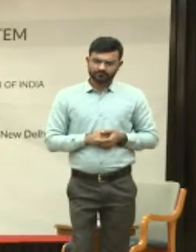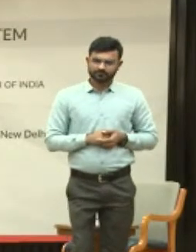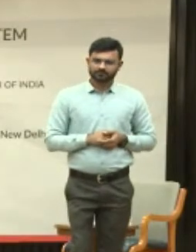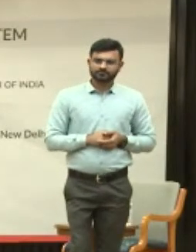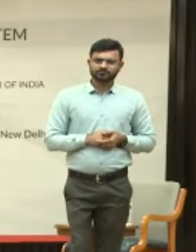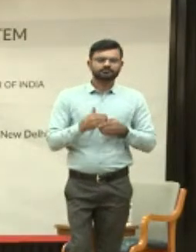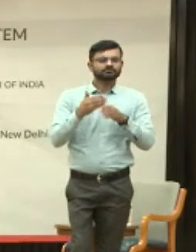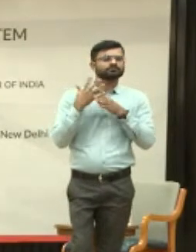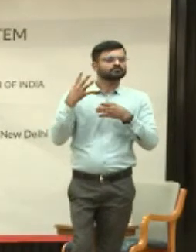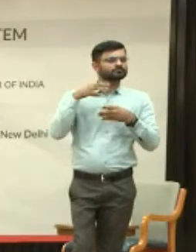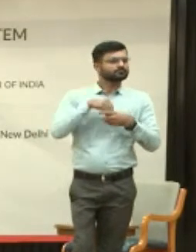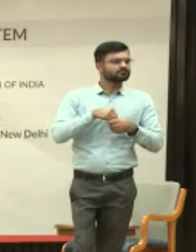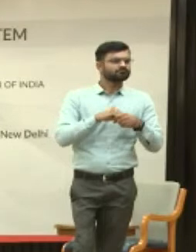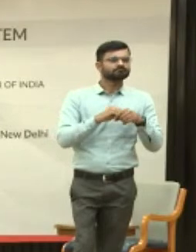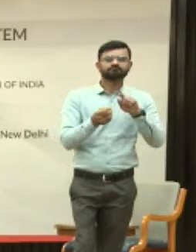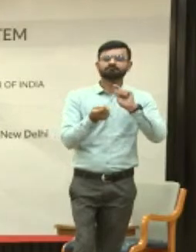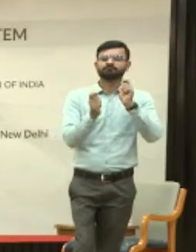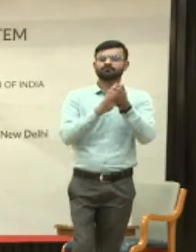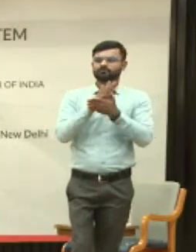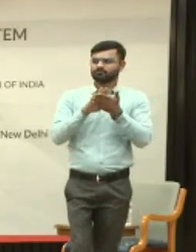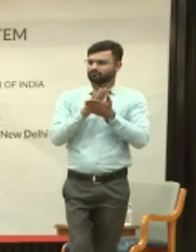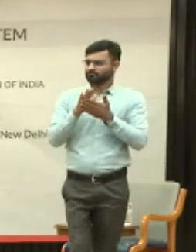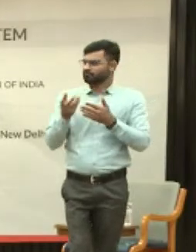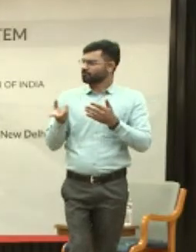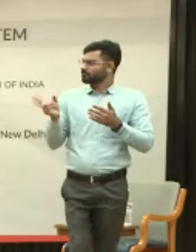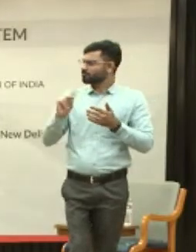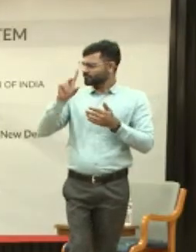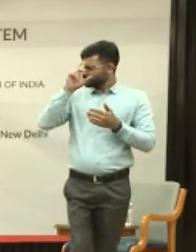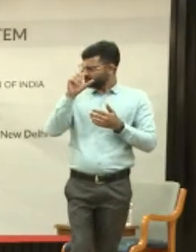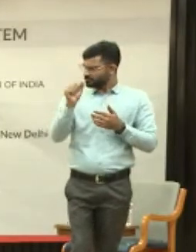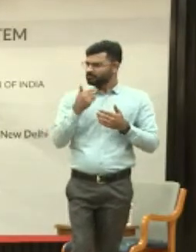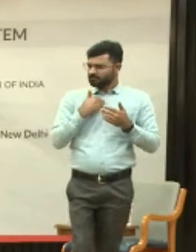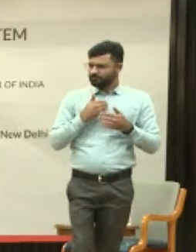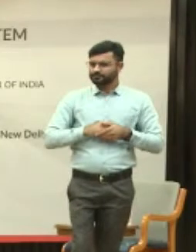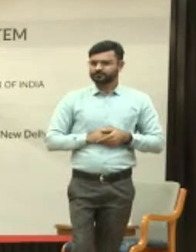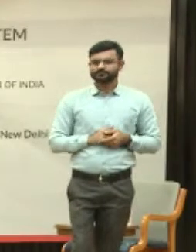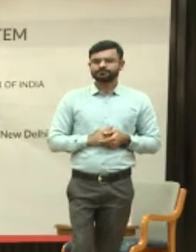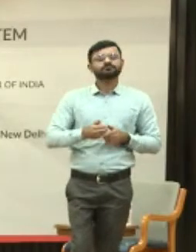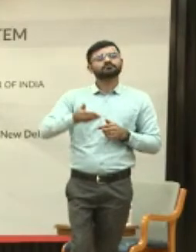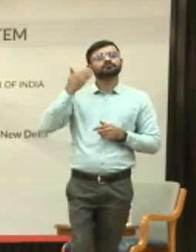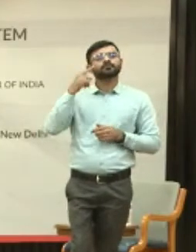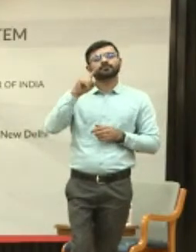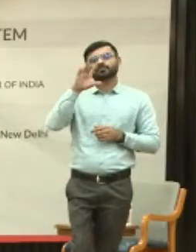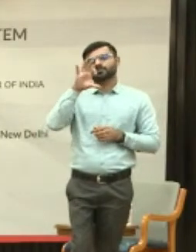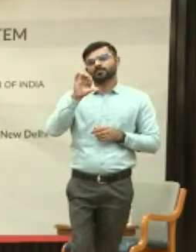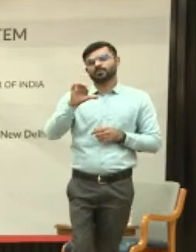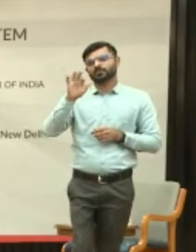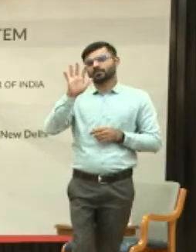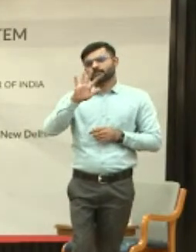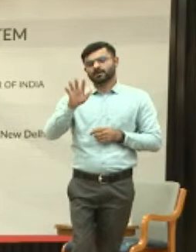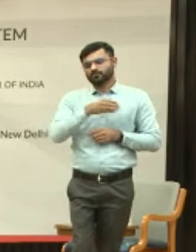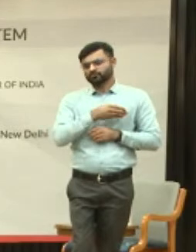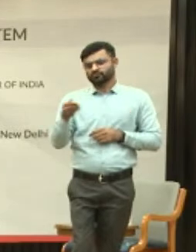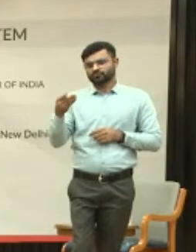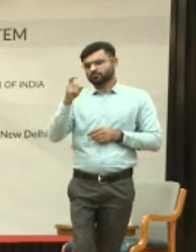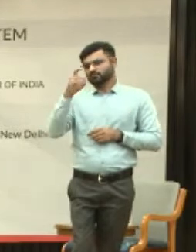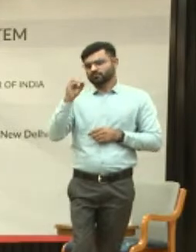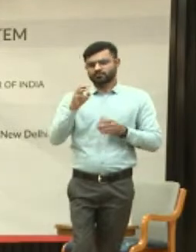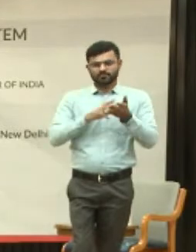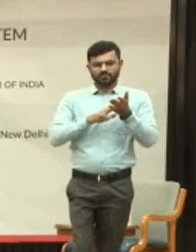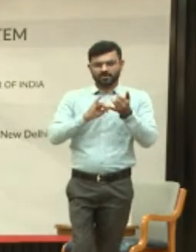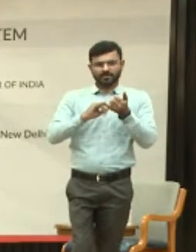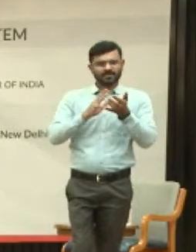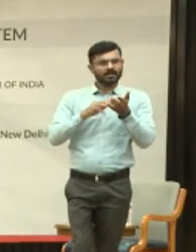That part has not yet been implemented yet. And remember that between 95 to 97% of